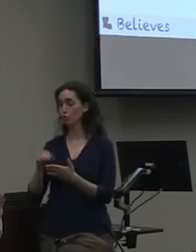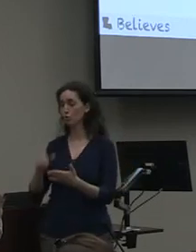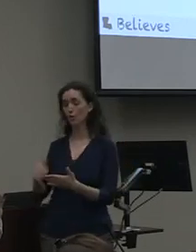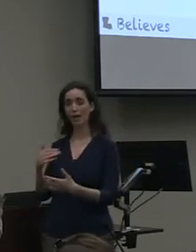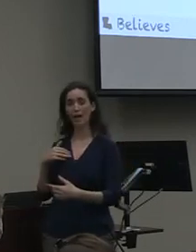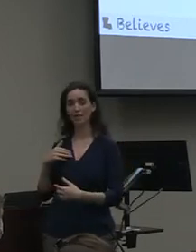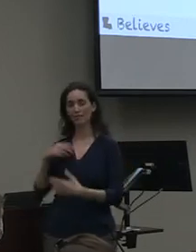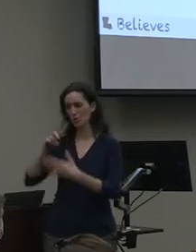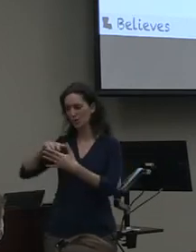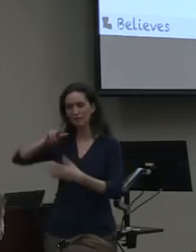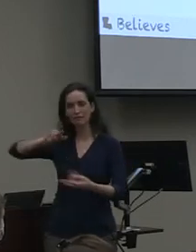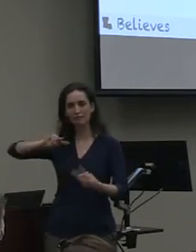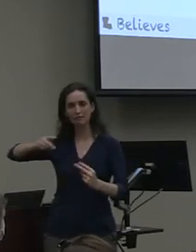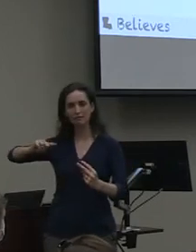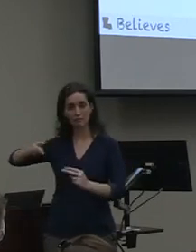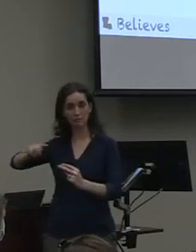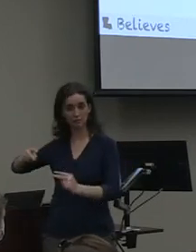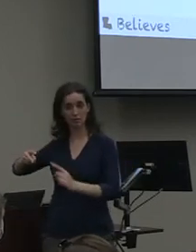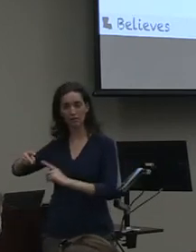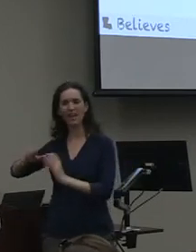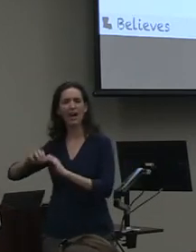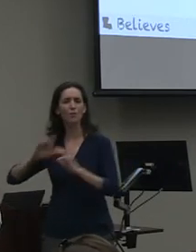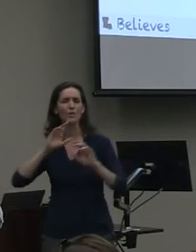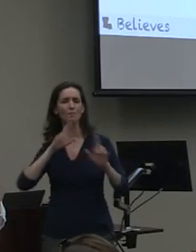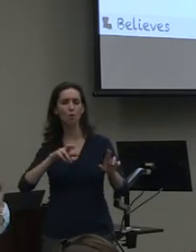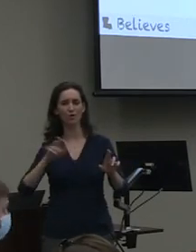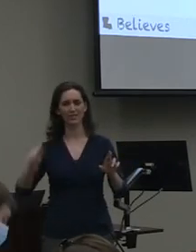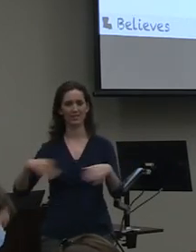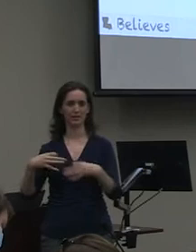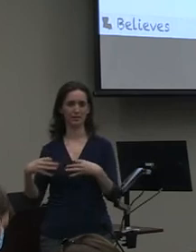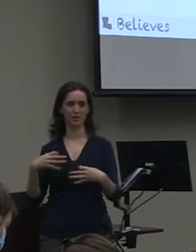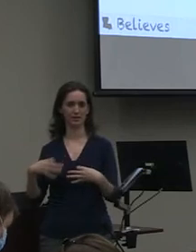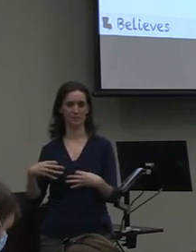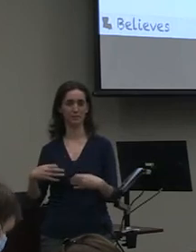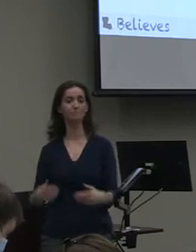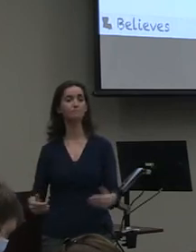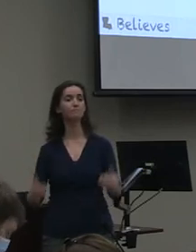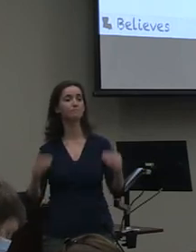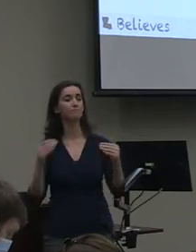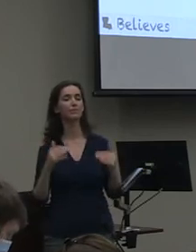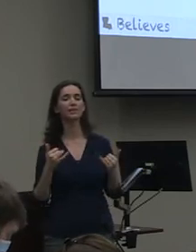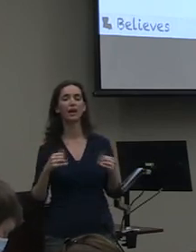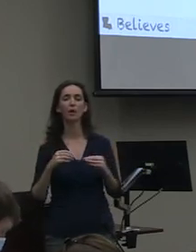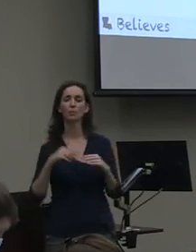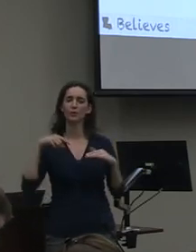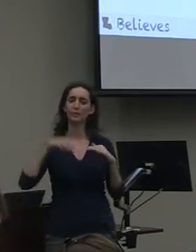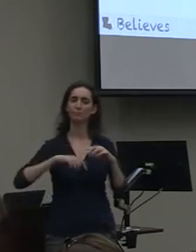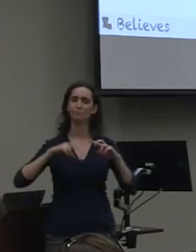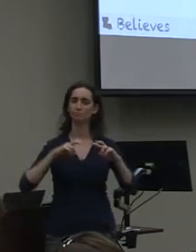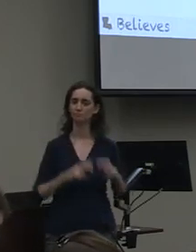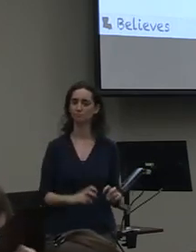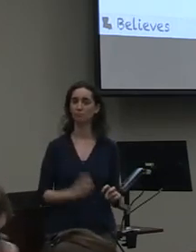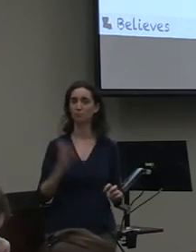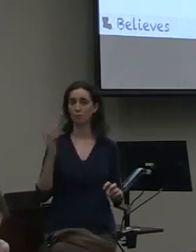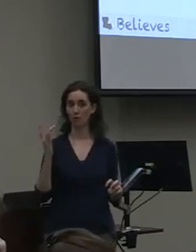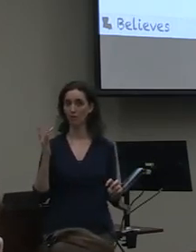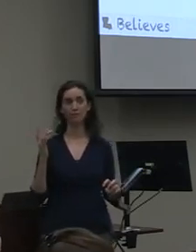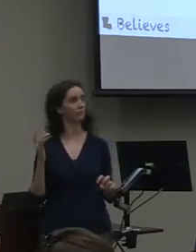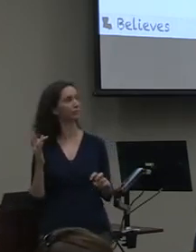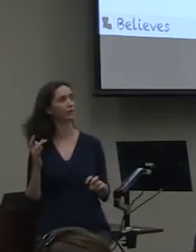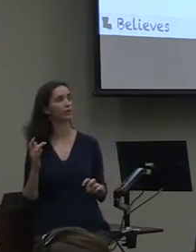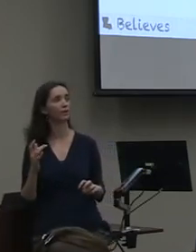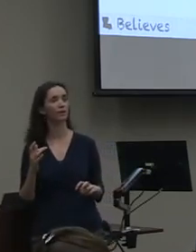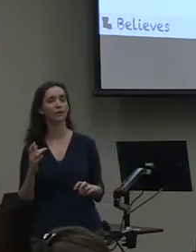dyslexia in our state. And so the next two we'll dive a little deeper into, because